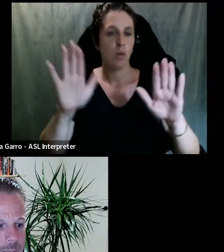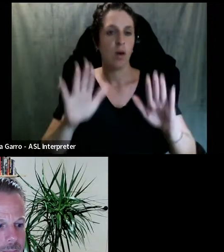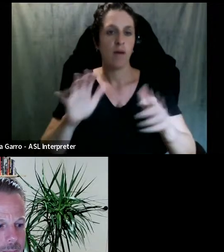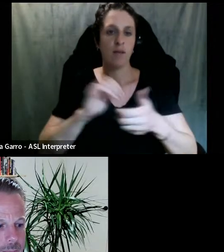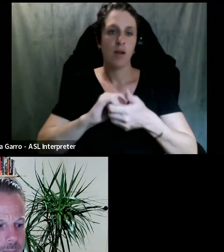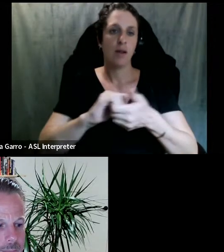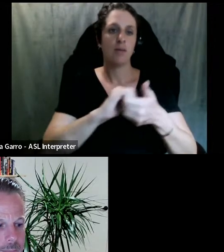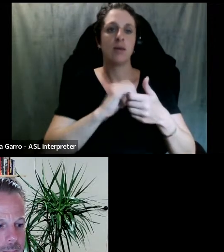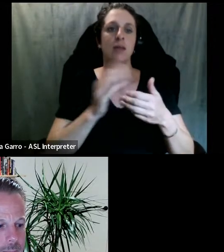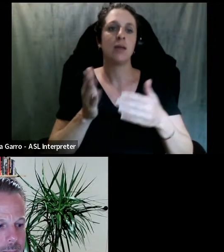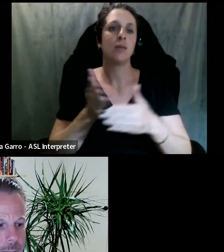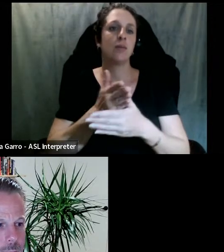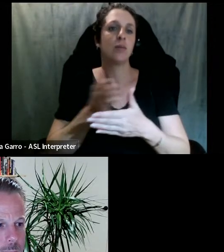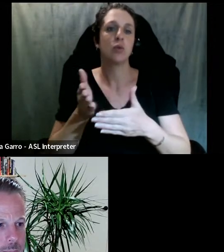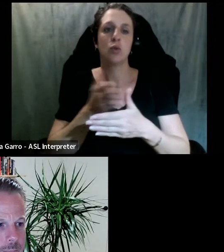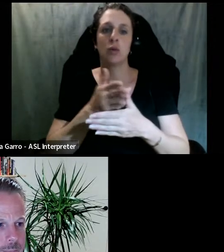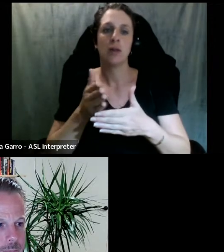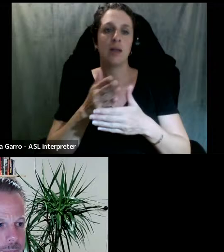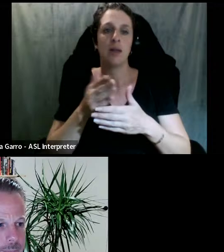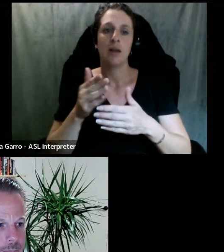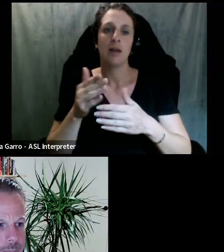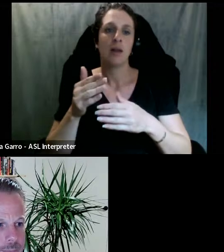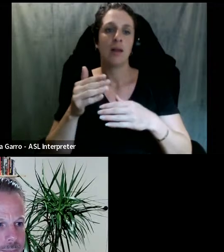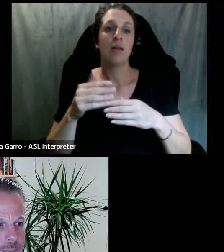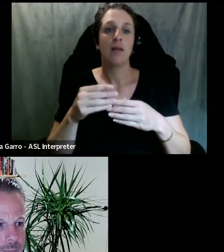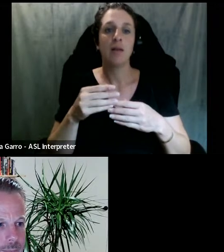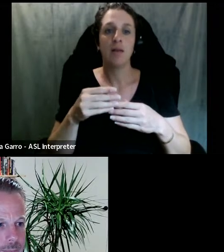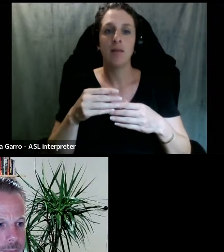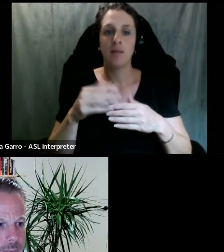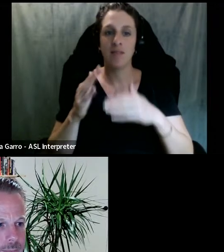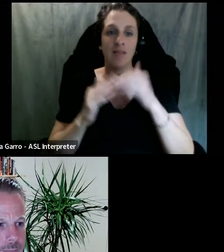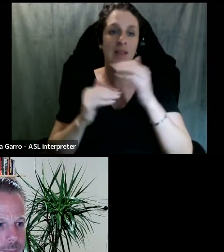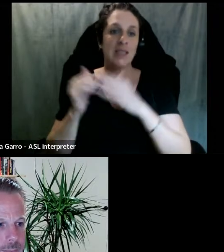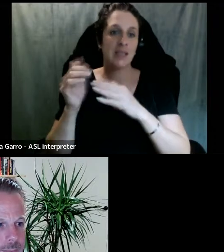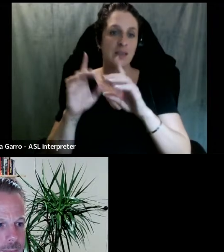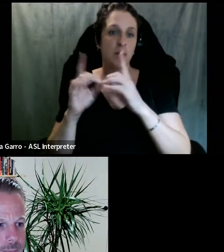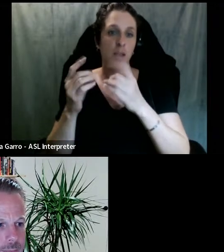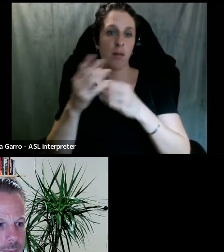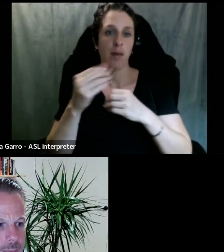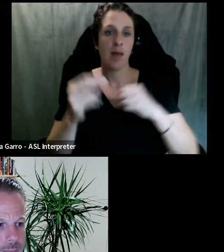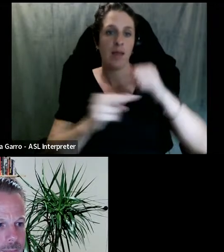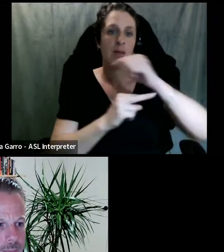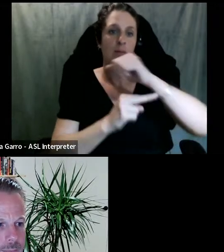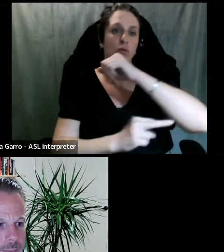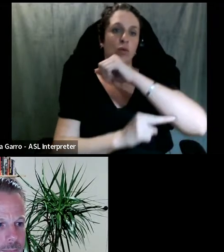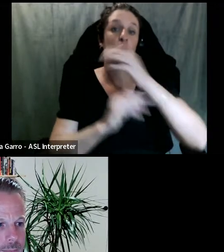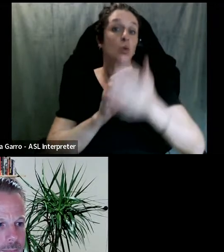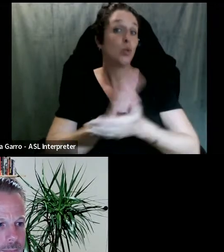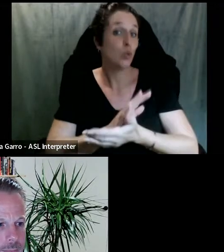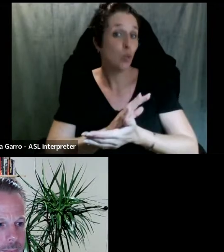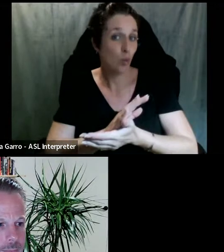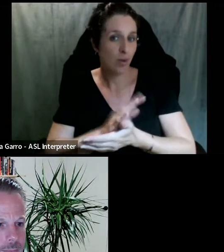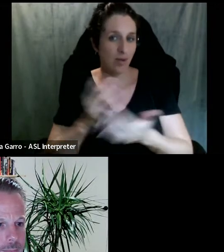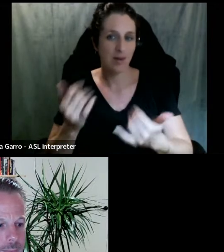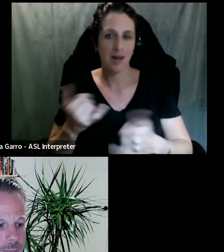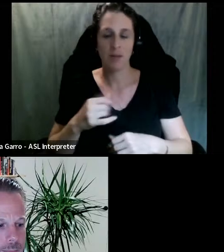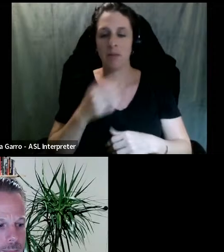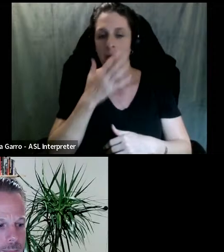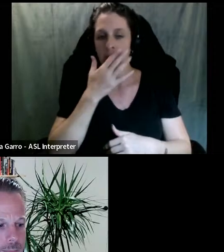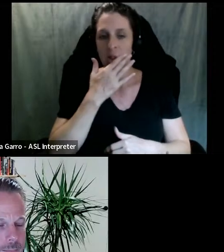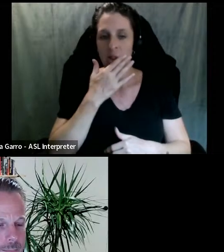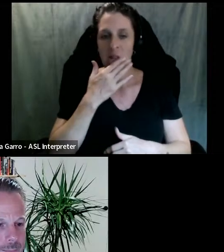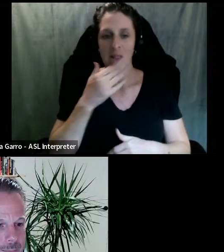the facilities department and our Bridge school now. So yeah, That's thank you for that. Thank you. Yeah. Just What want an to amazing